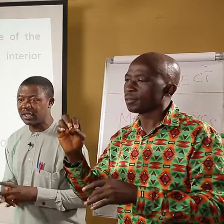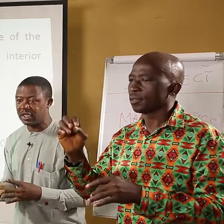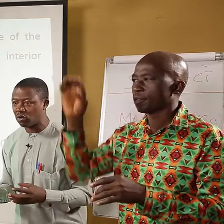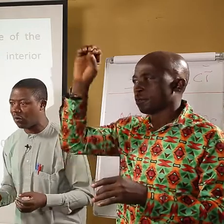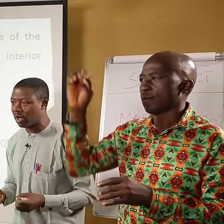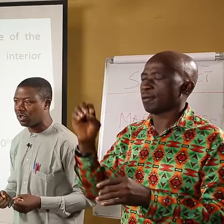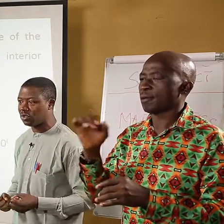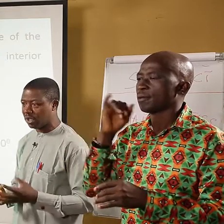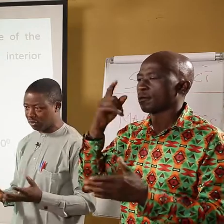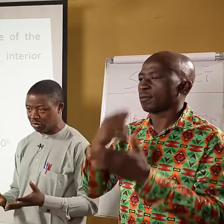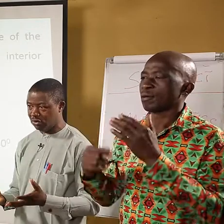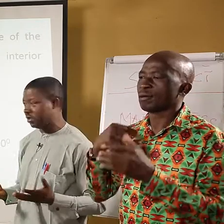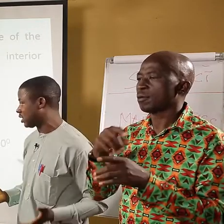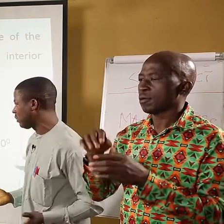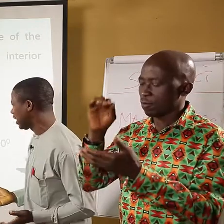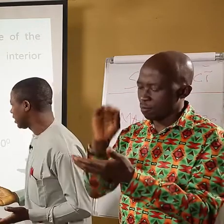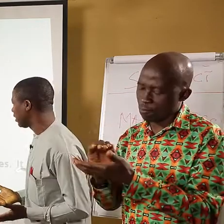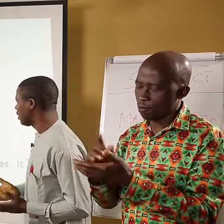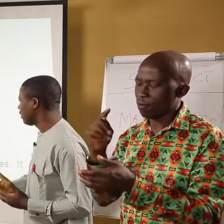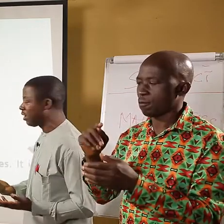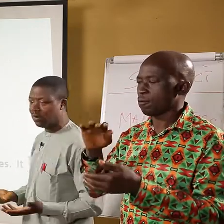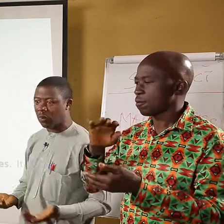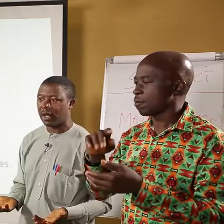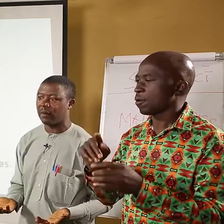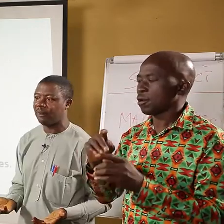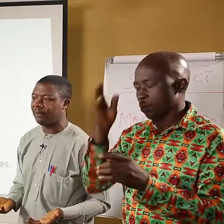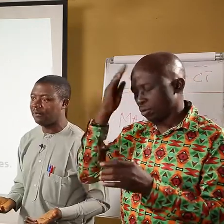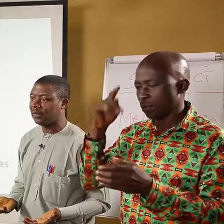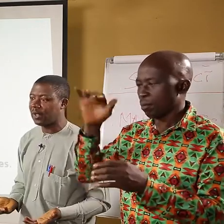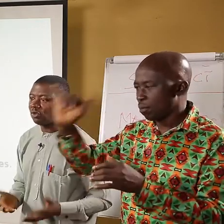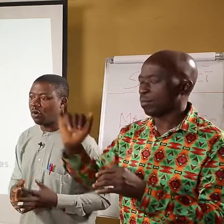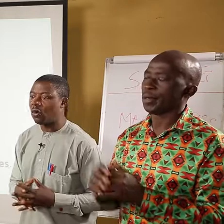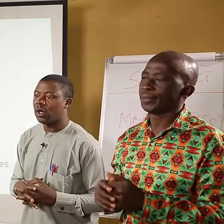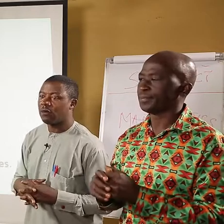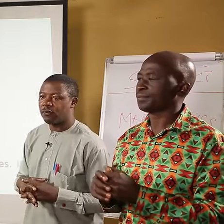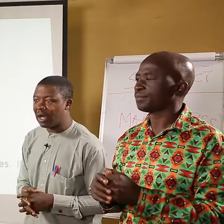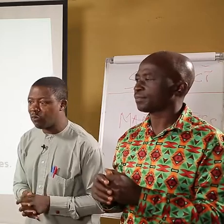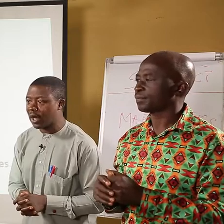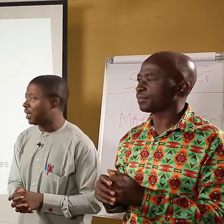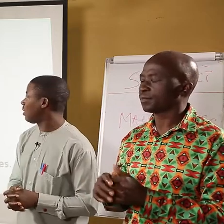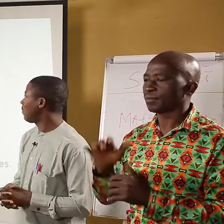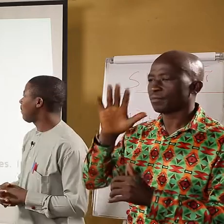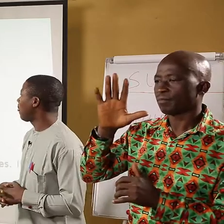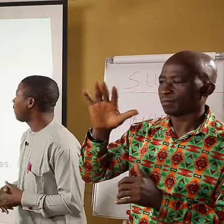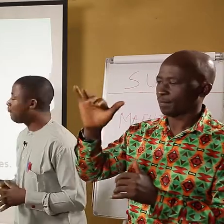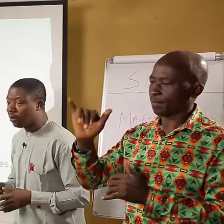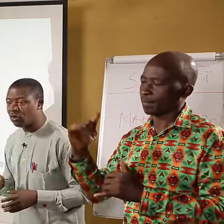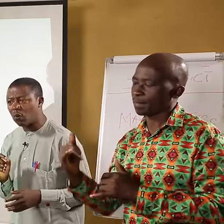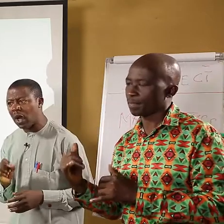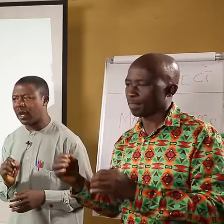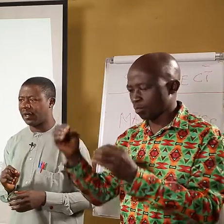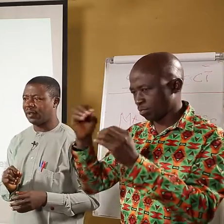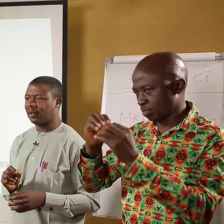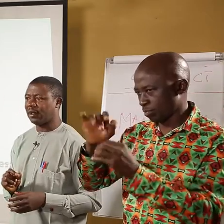degrees is what we are going to deduce to determine the value of y. So 5y now